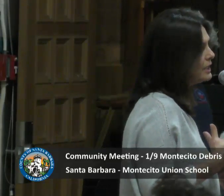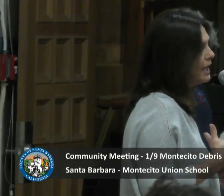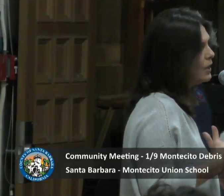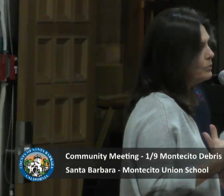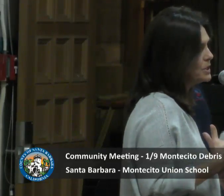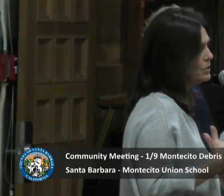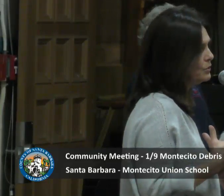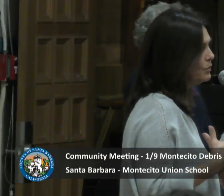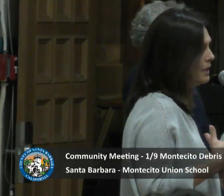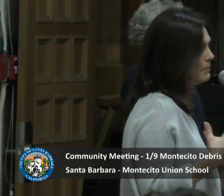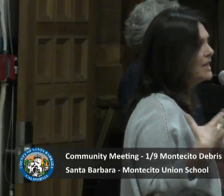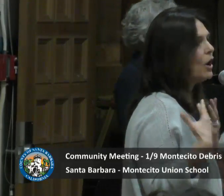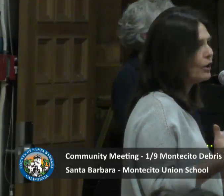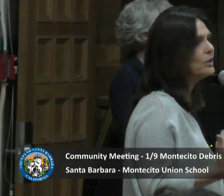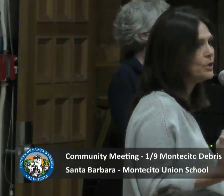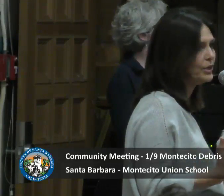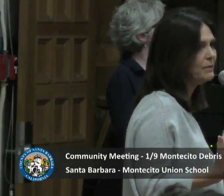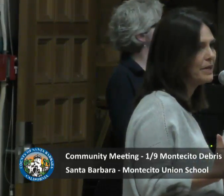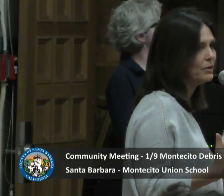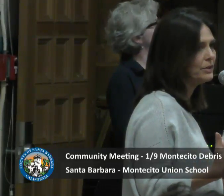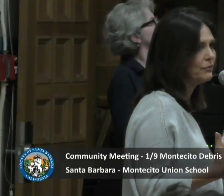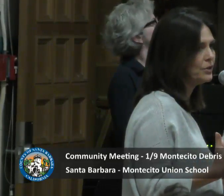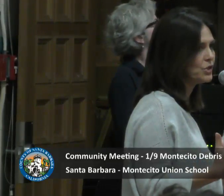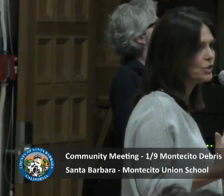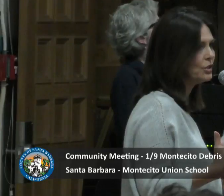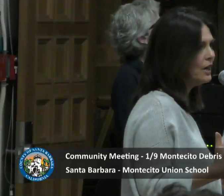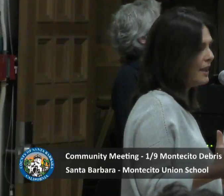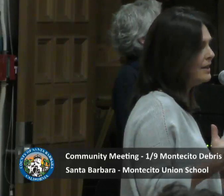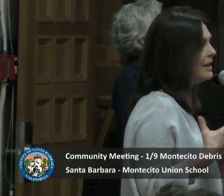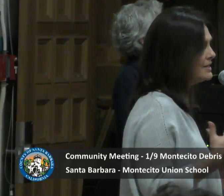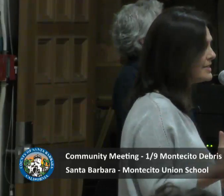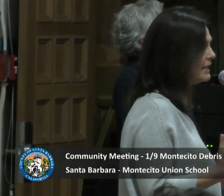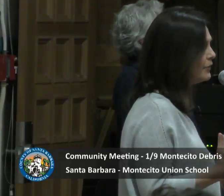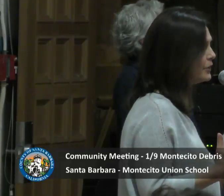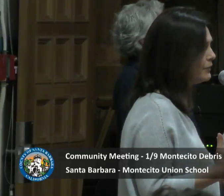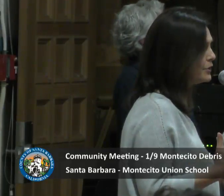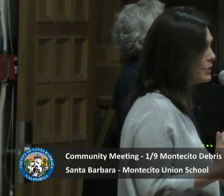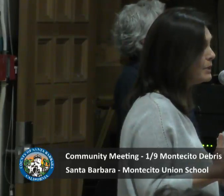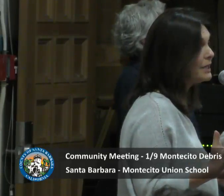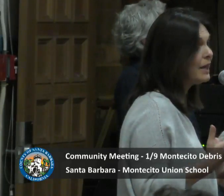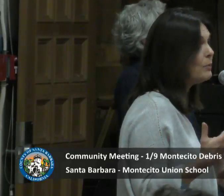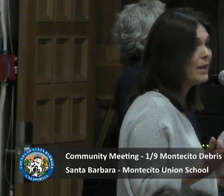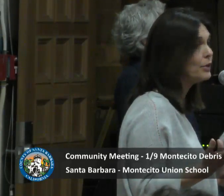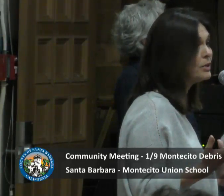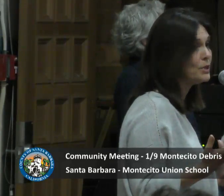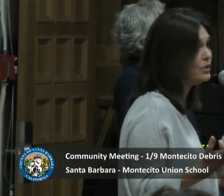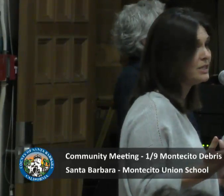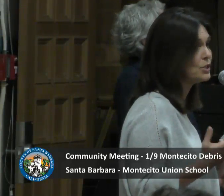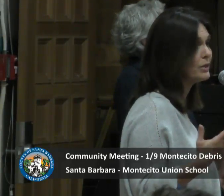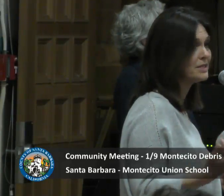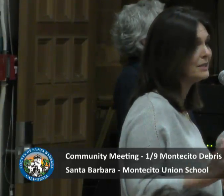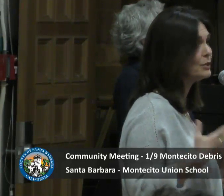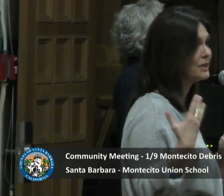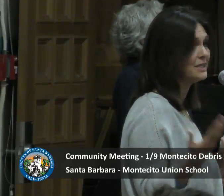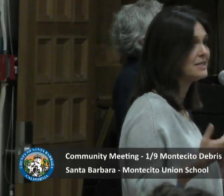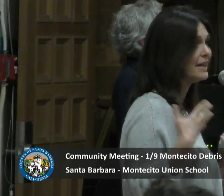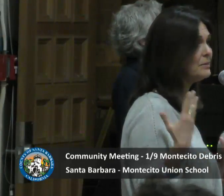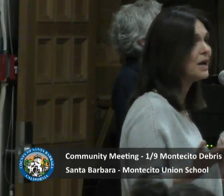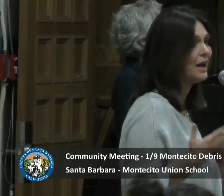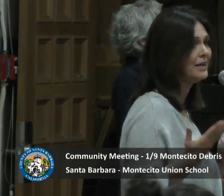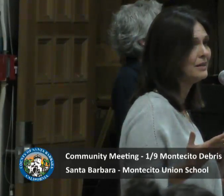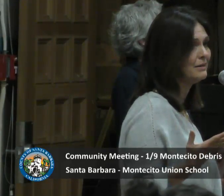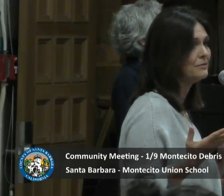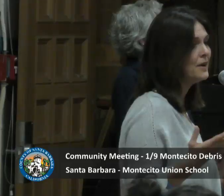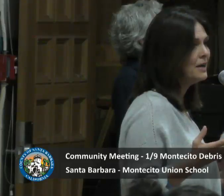not only help to make our community better in the future and us safer in the future, but can help other communities who are dealing with the